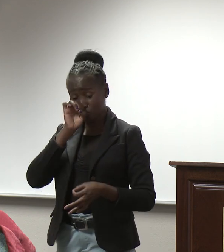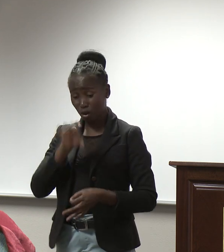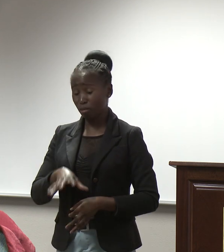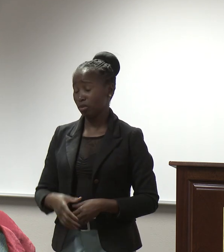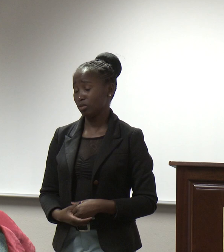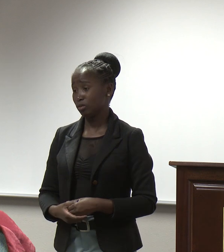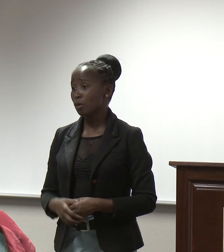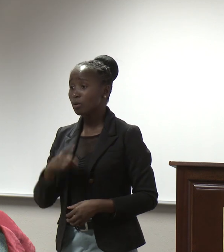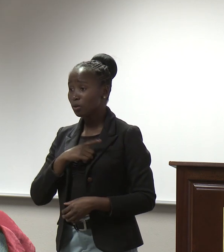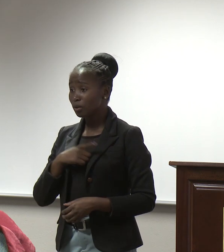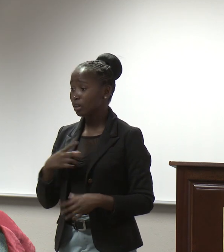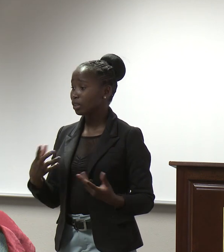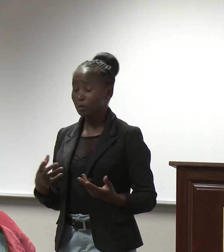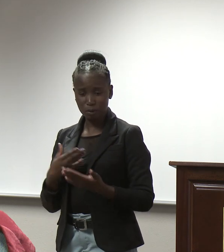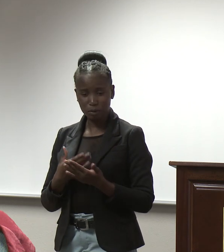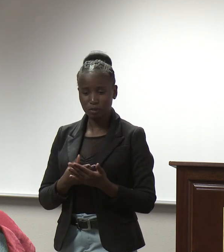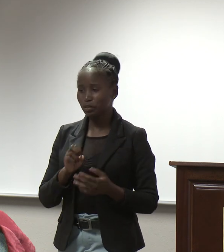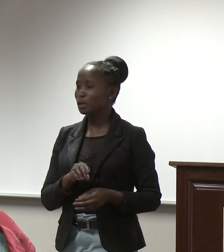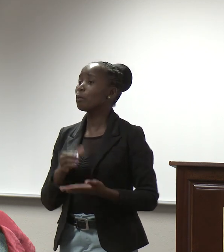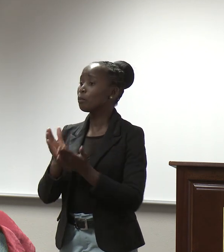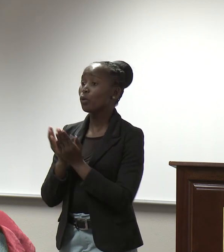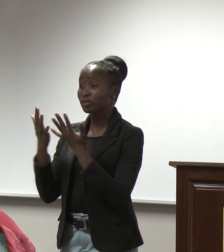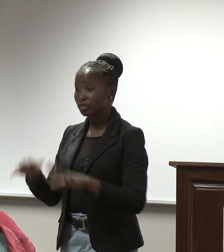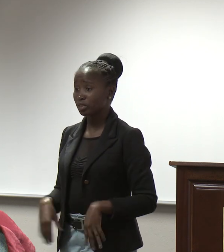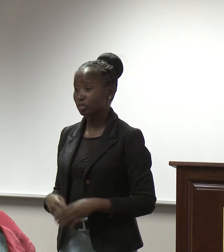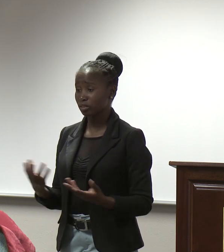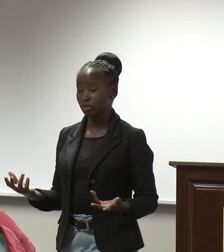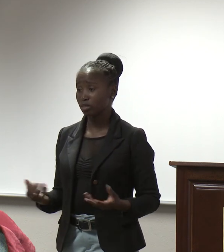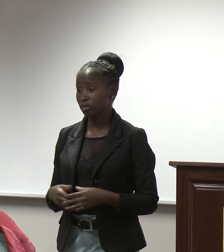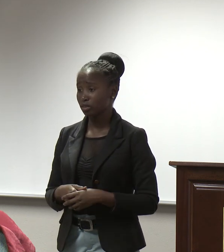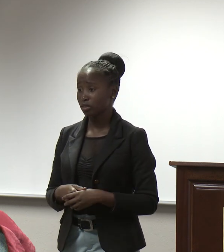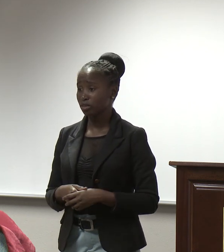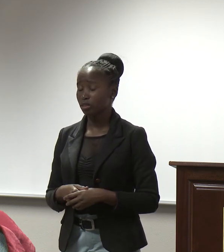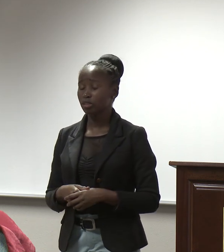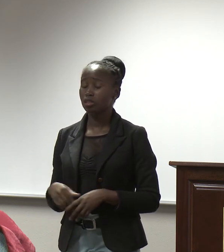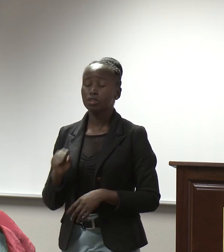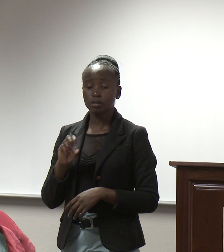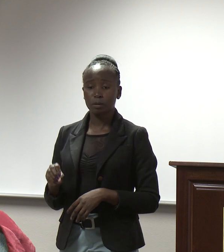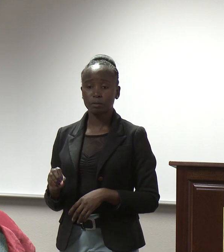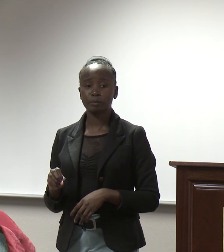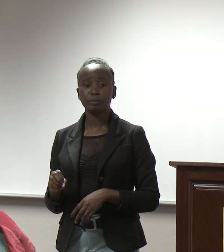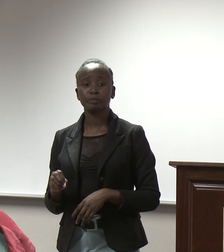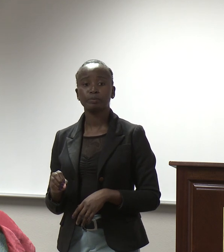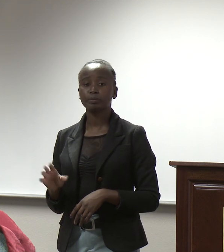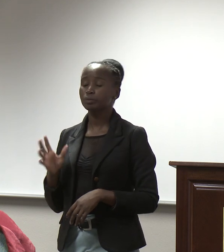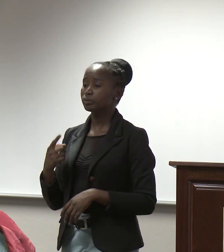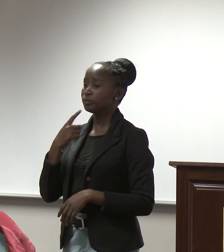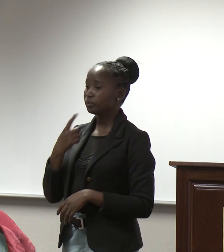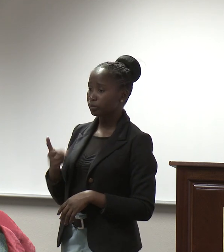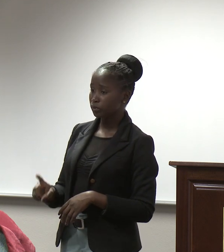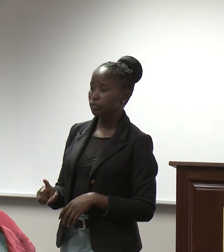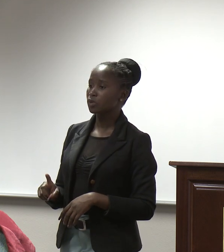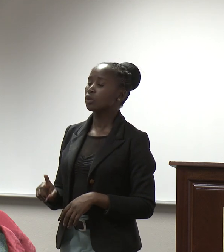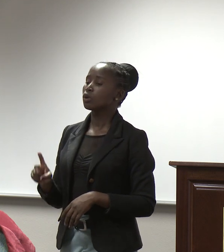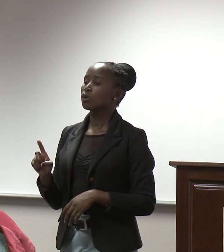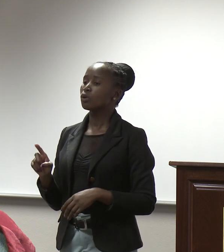the important thing is you have been quoted, right? So what I call at this point is that we are in a period of